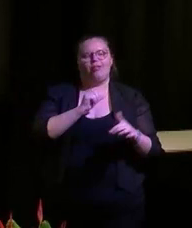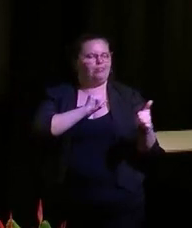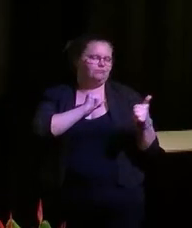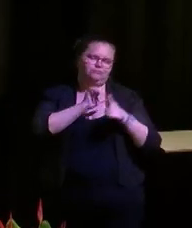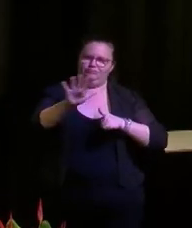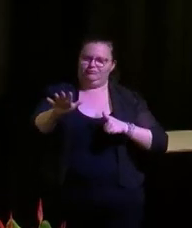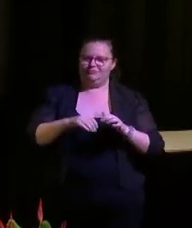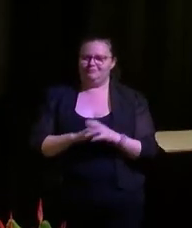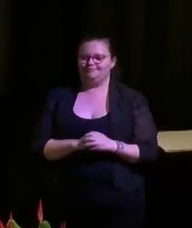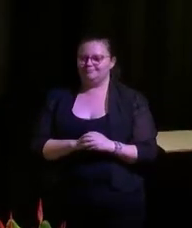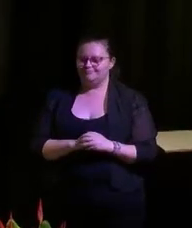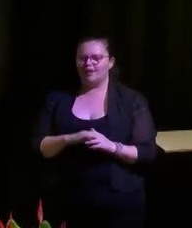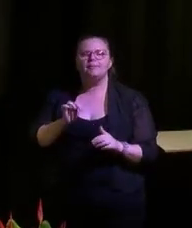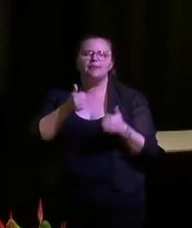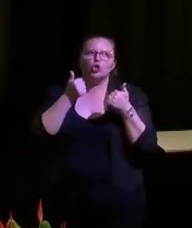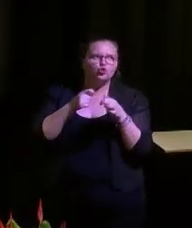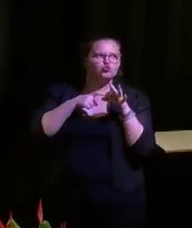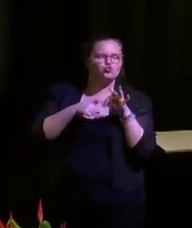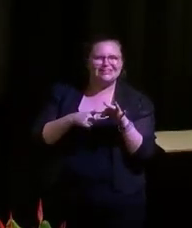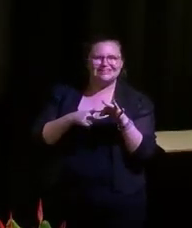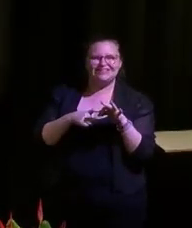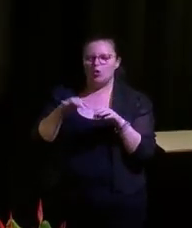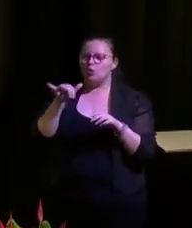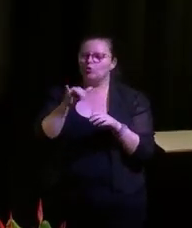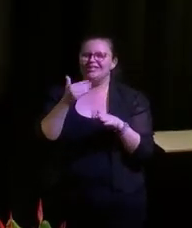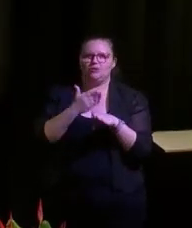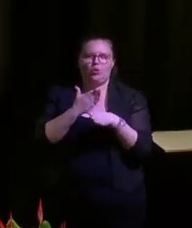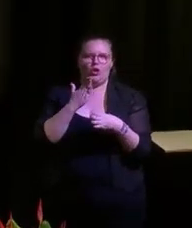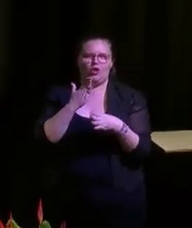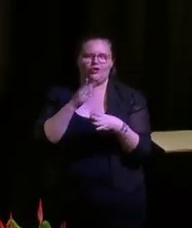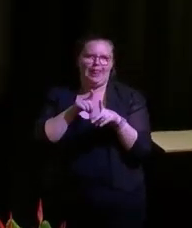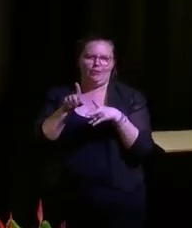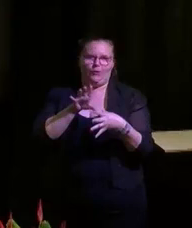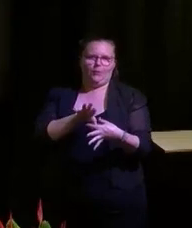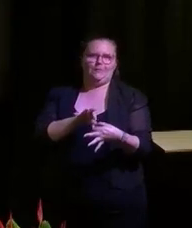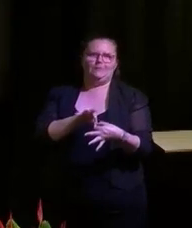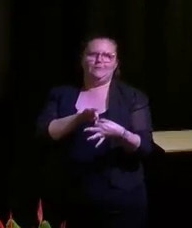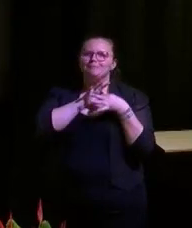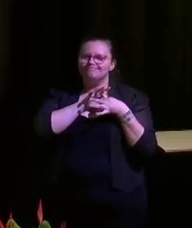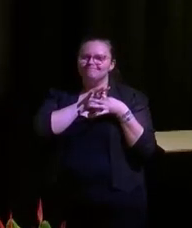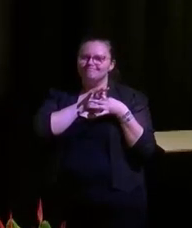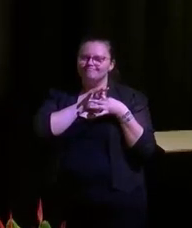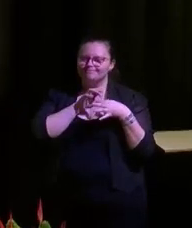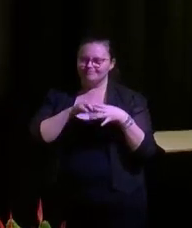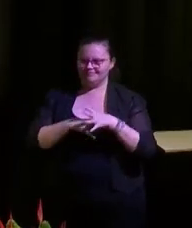fantastic. Maybe, you know, a good question would be, what work particularly engaged you?